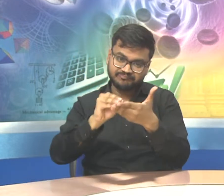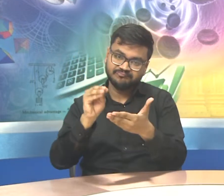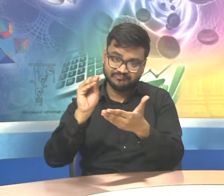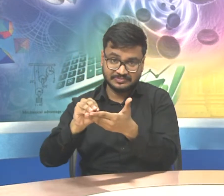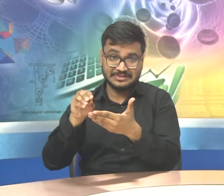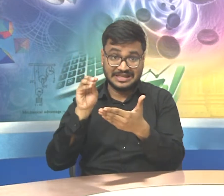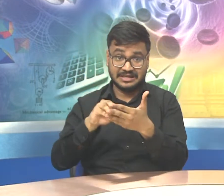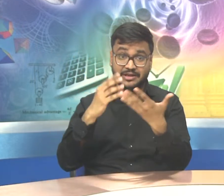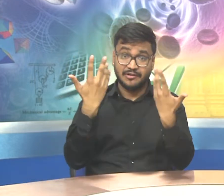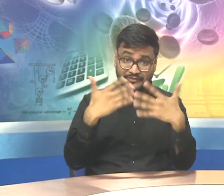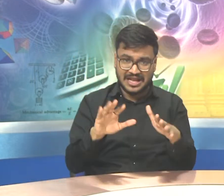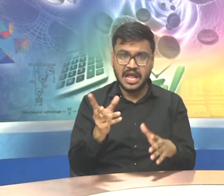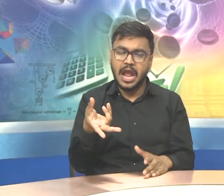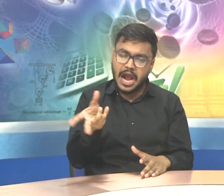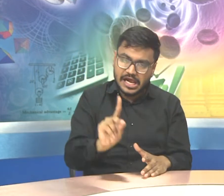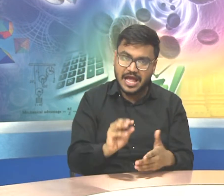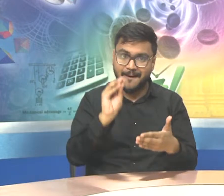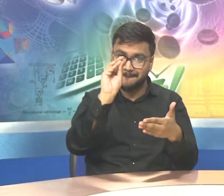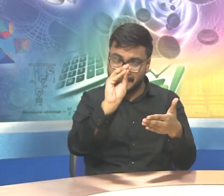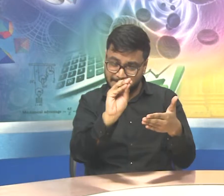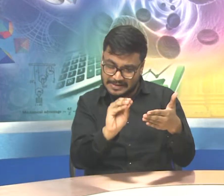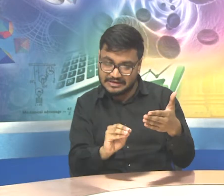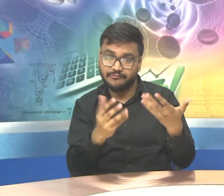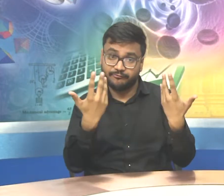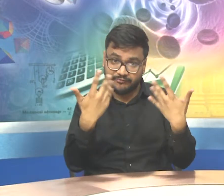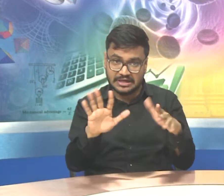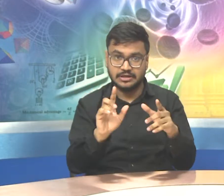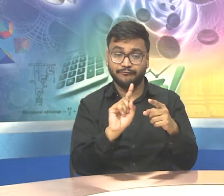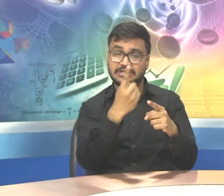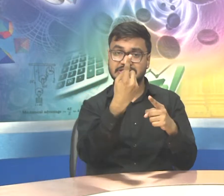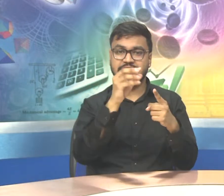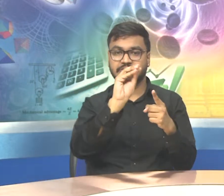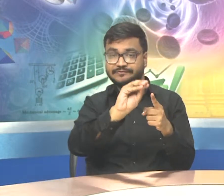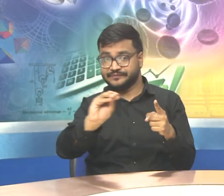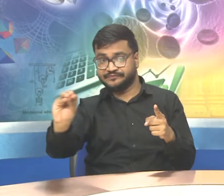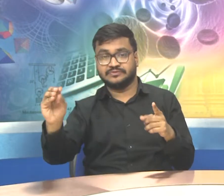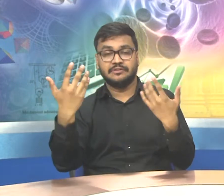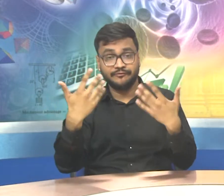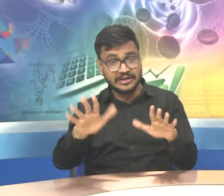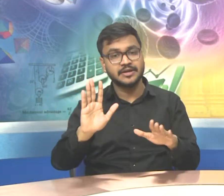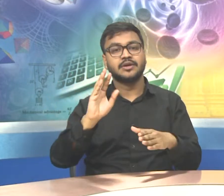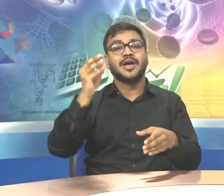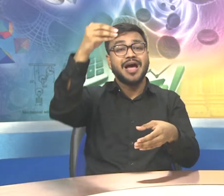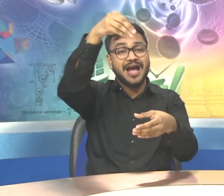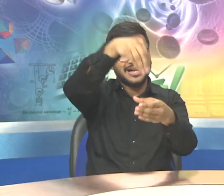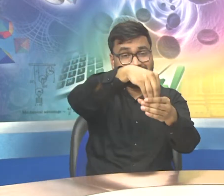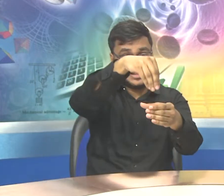one candidate, or if first preference is not marked at all.